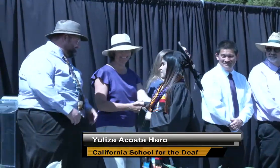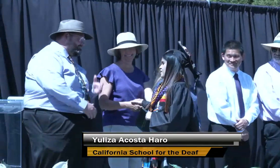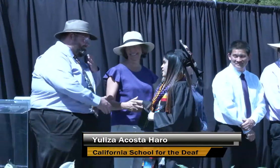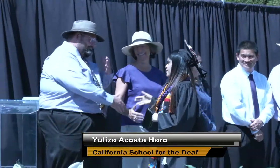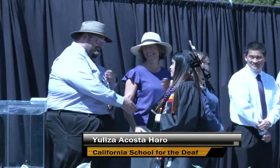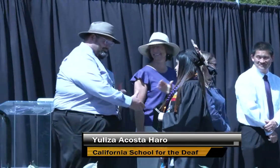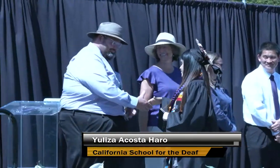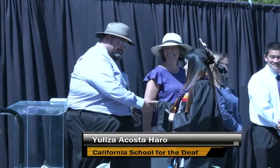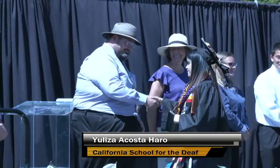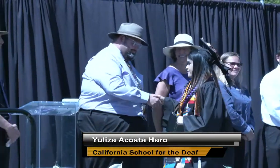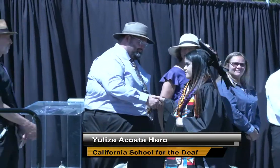Noise.